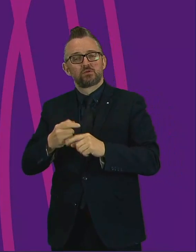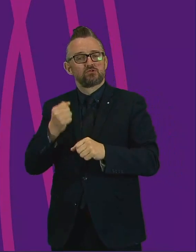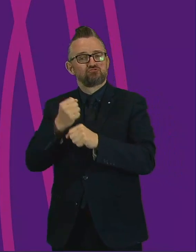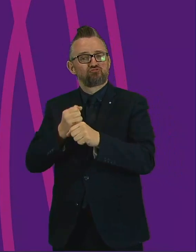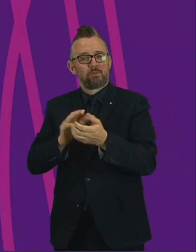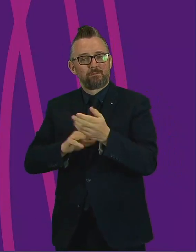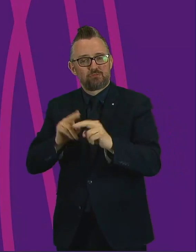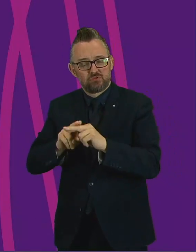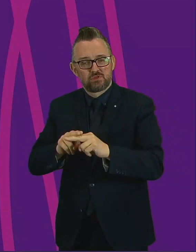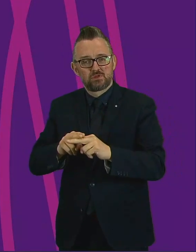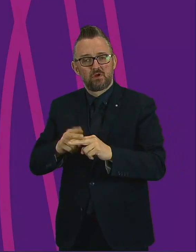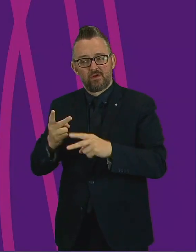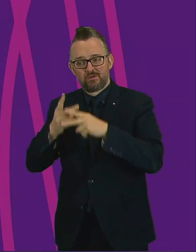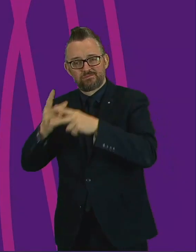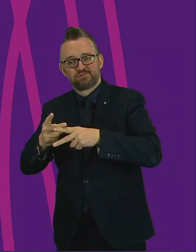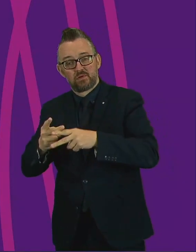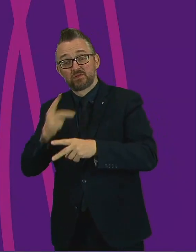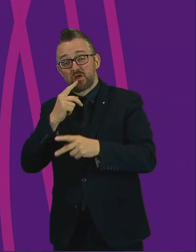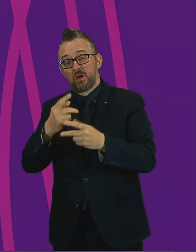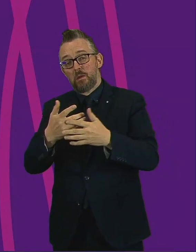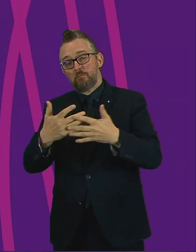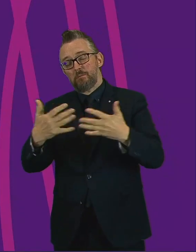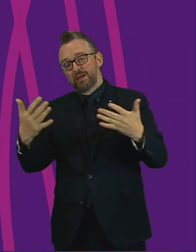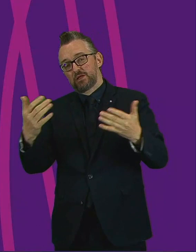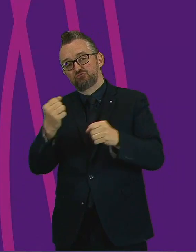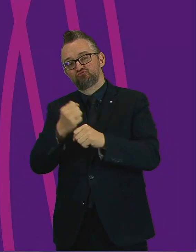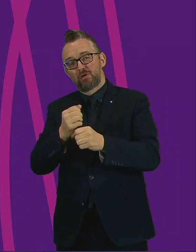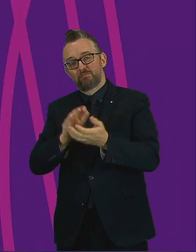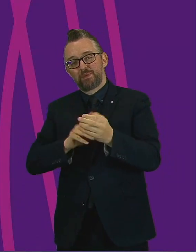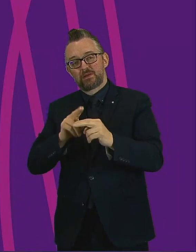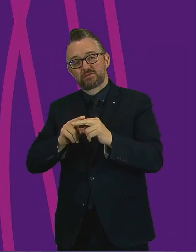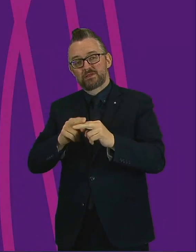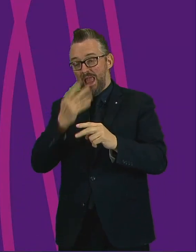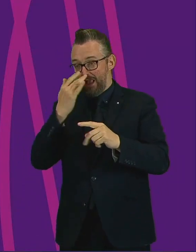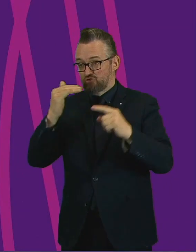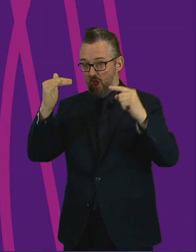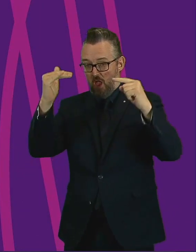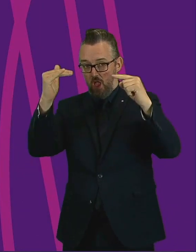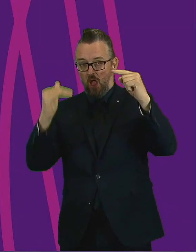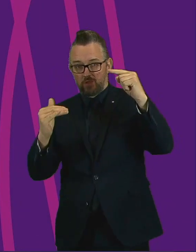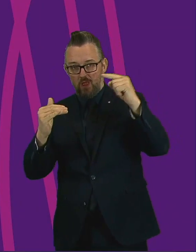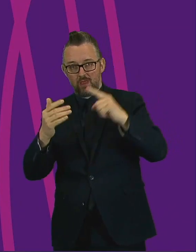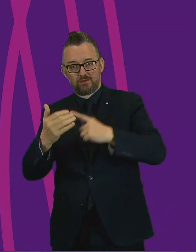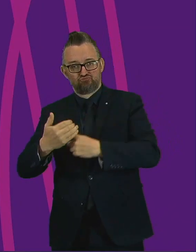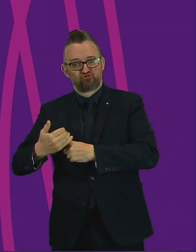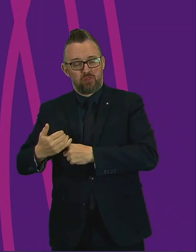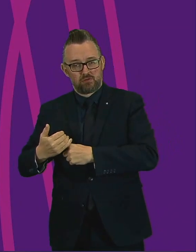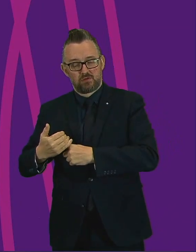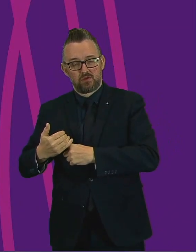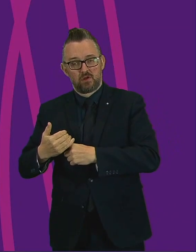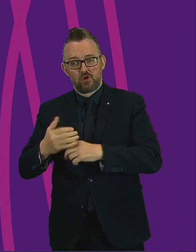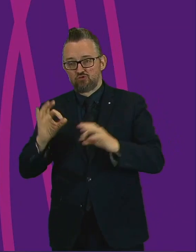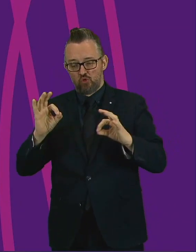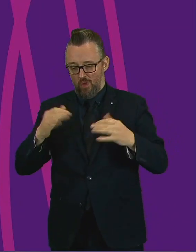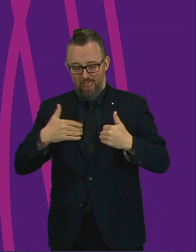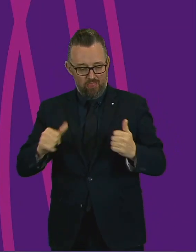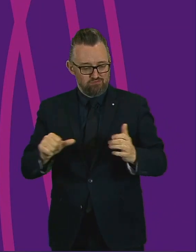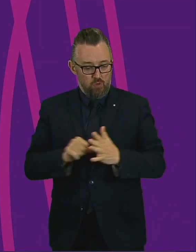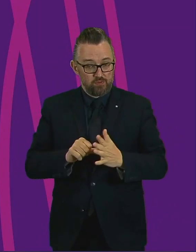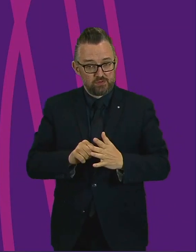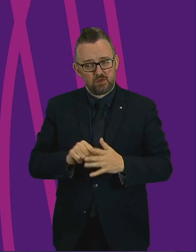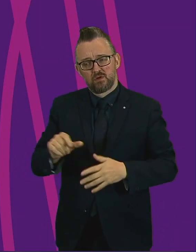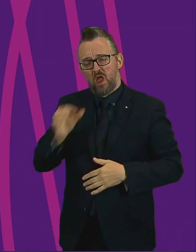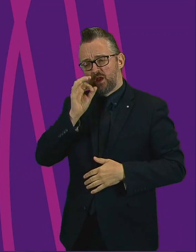of their grandchildren. Many grandparents are below the shielded age category and without underlying health conditions. Will the